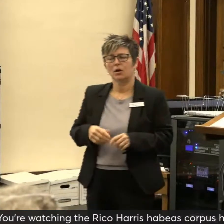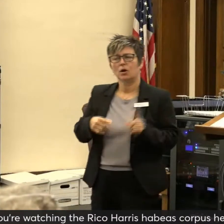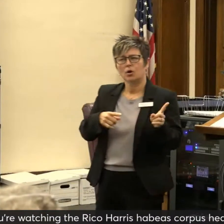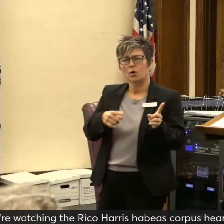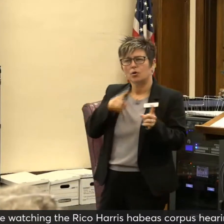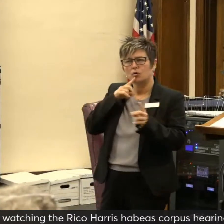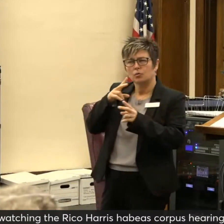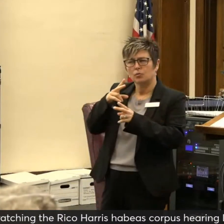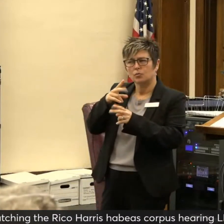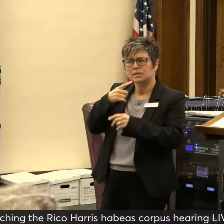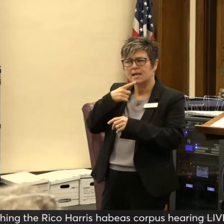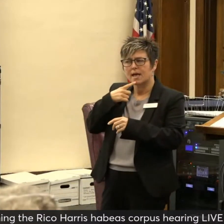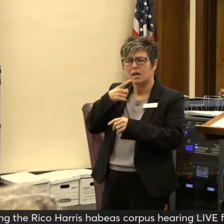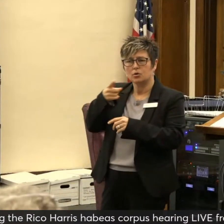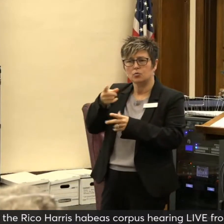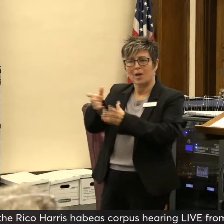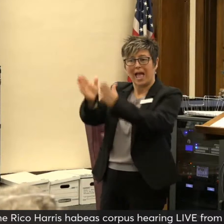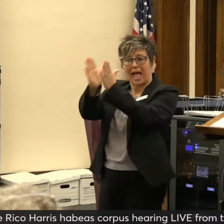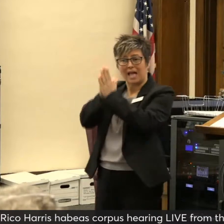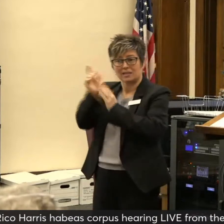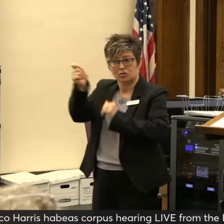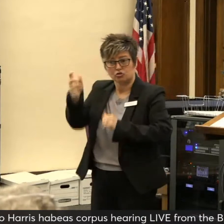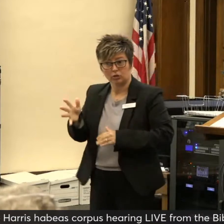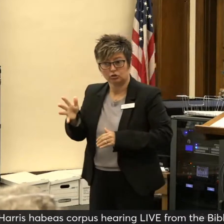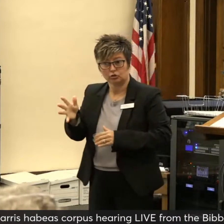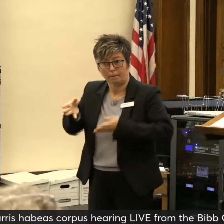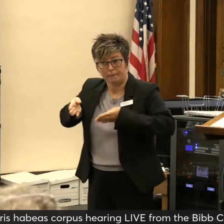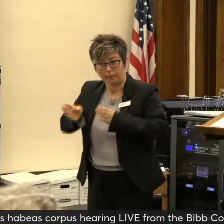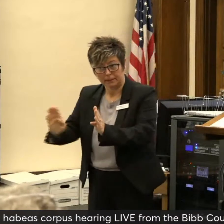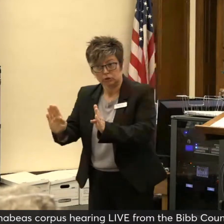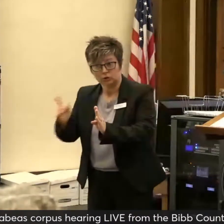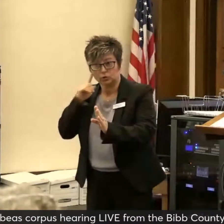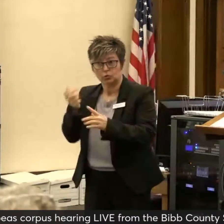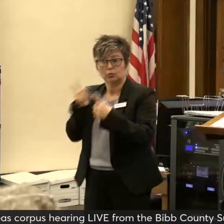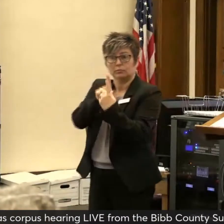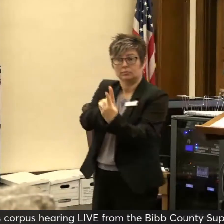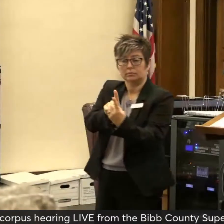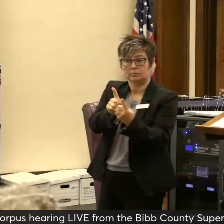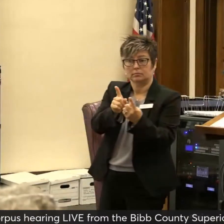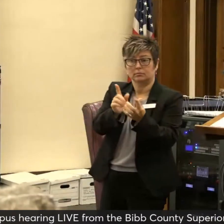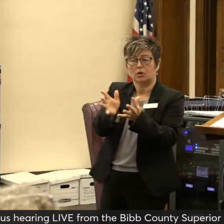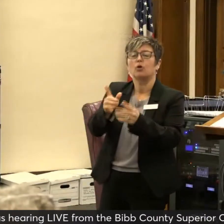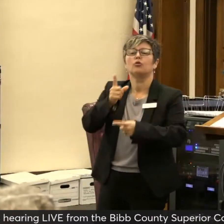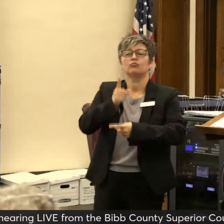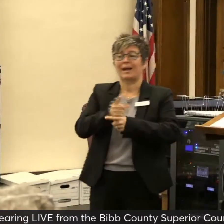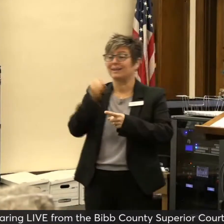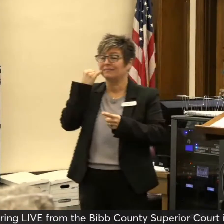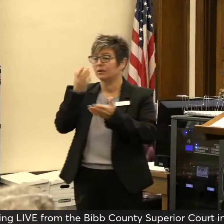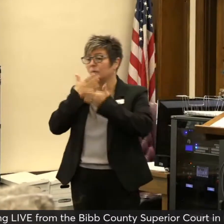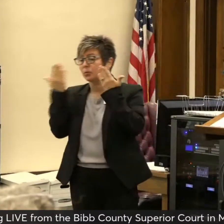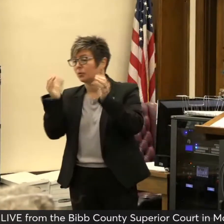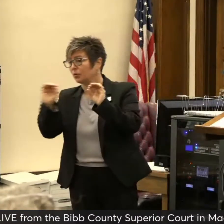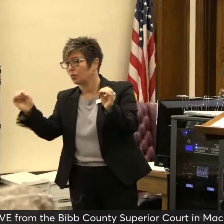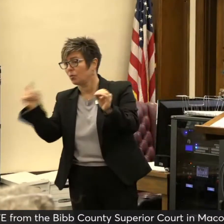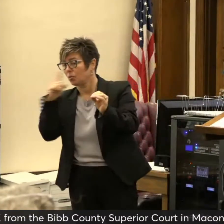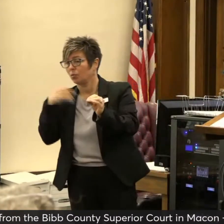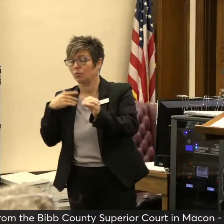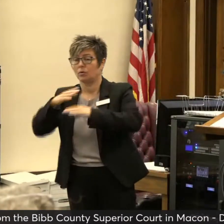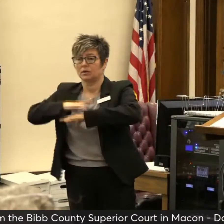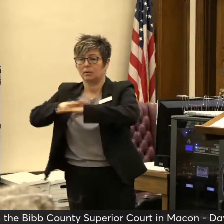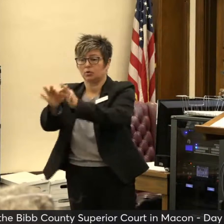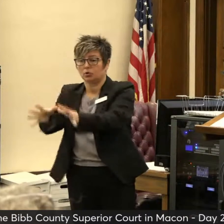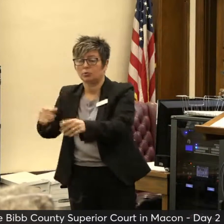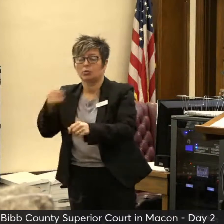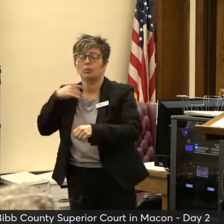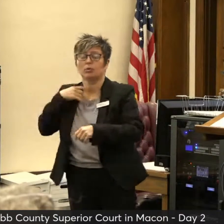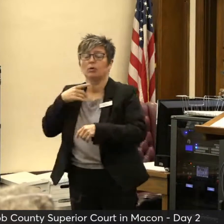the court to do that. Is that correct? Right, typically if there's no table interpreter or interpreter for counsel, we will ask the